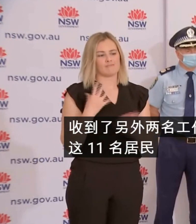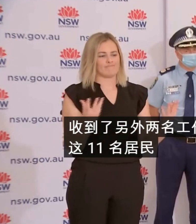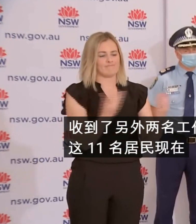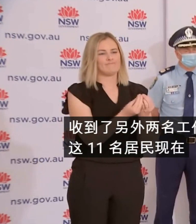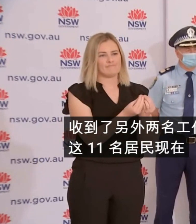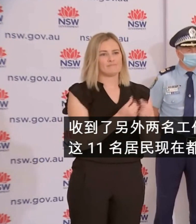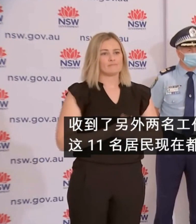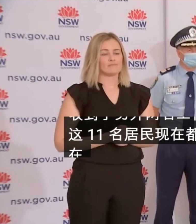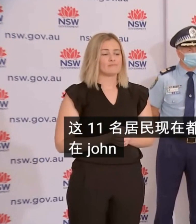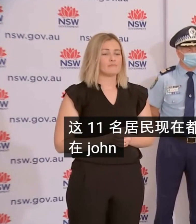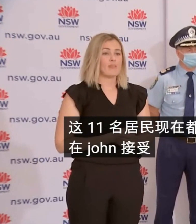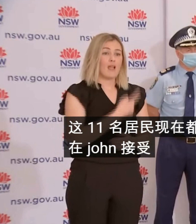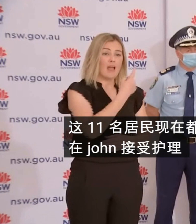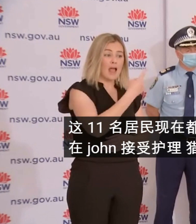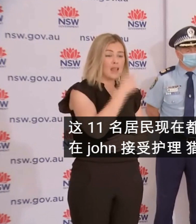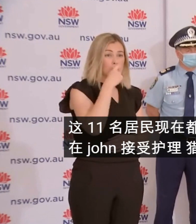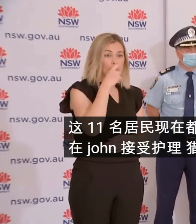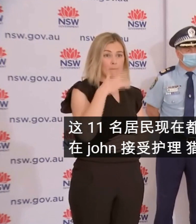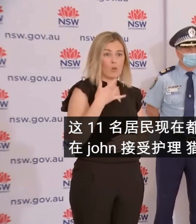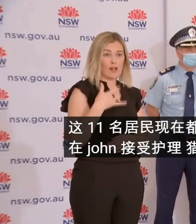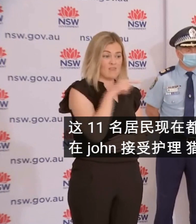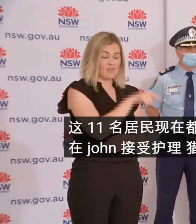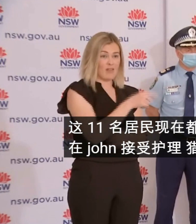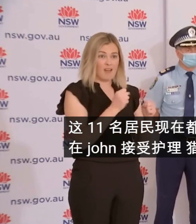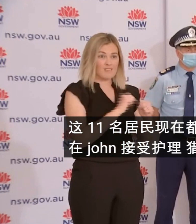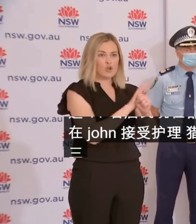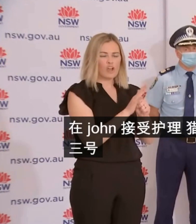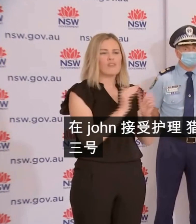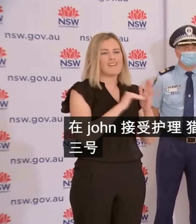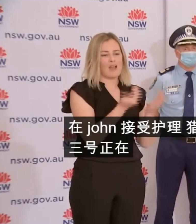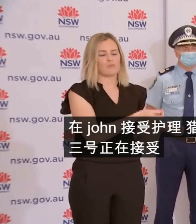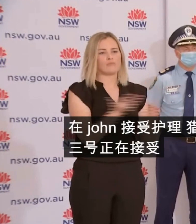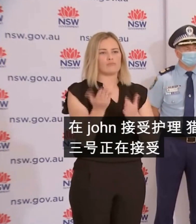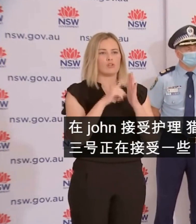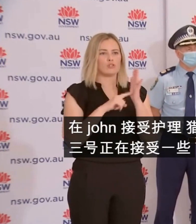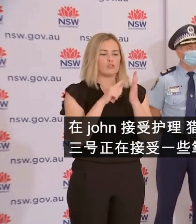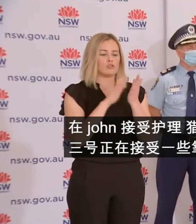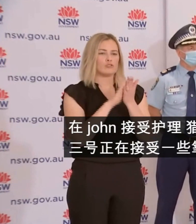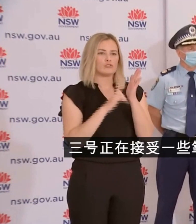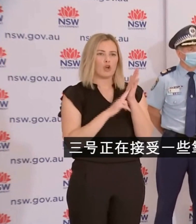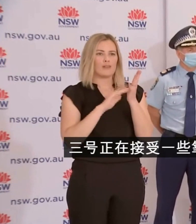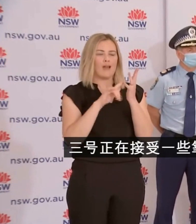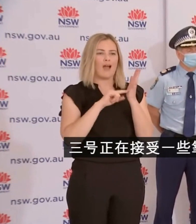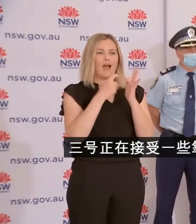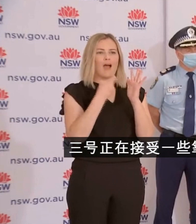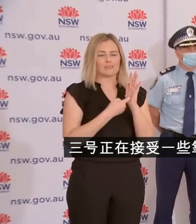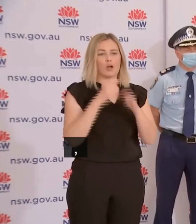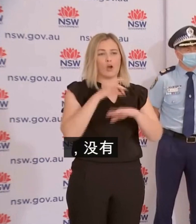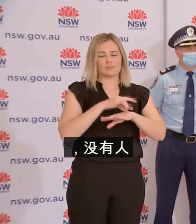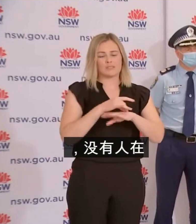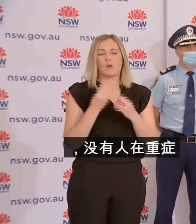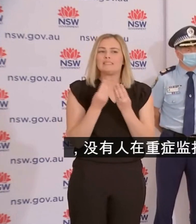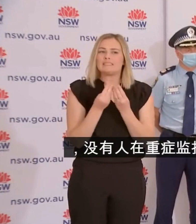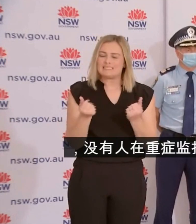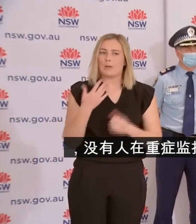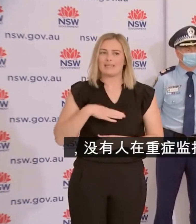residents are all now being cared for at John Hunter Hospital. 3 are receiving some treatment with oxygen, and